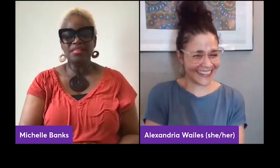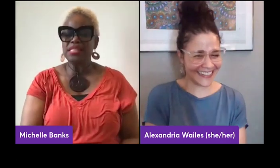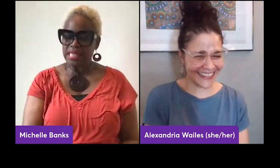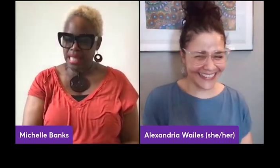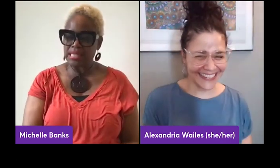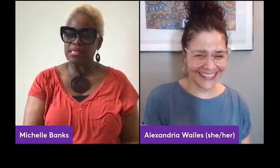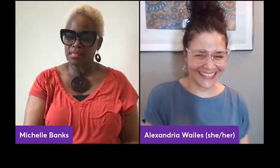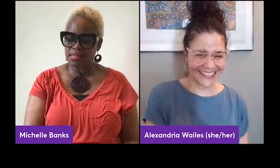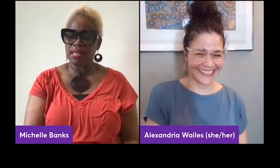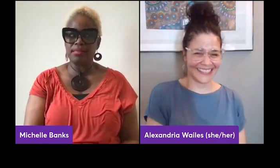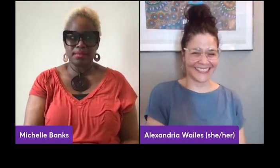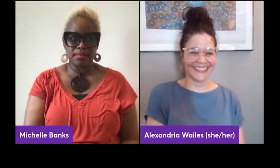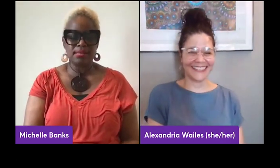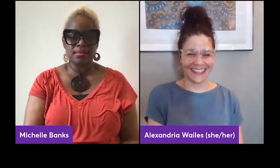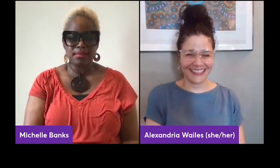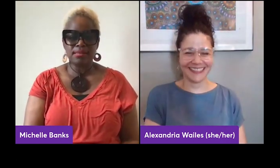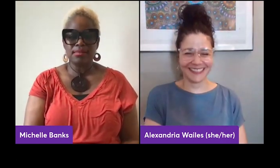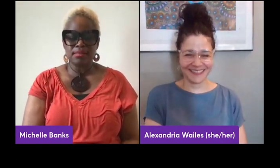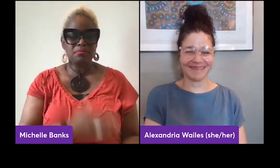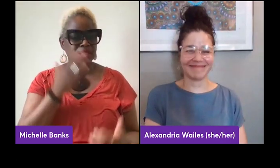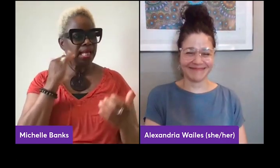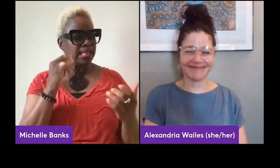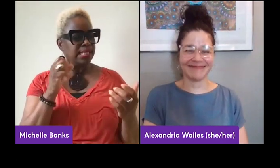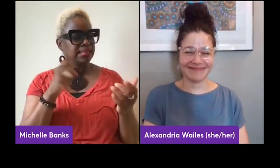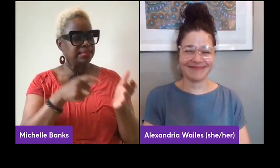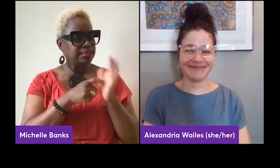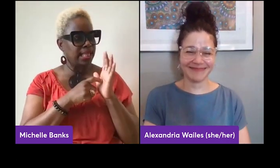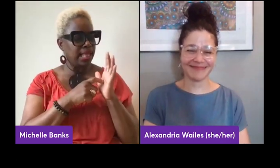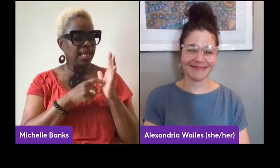Exactly. Yes, yes.